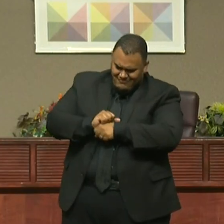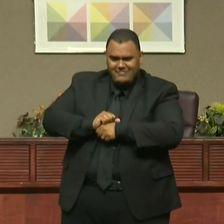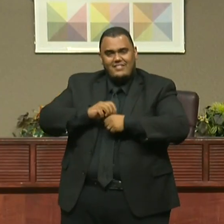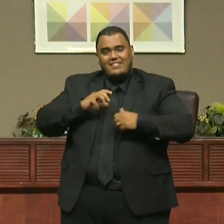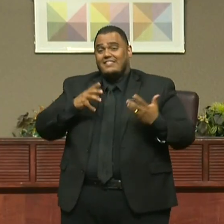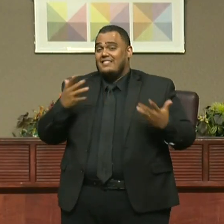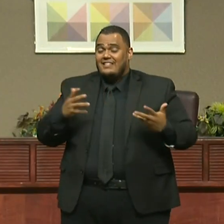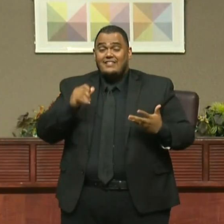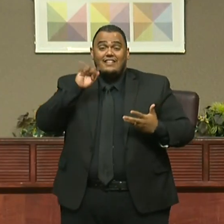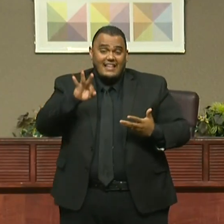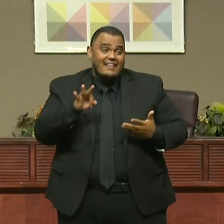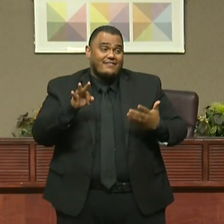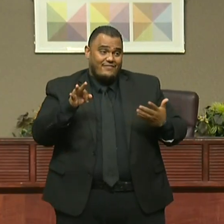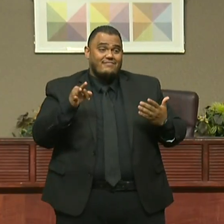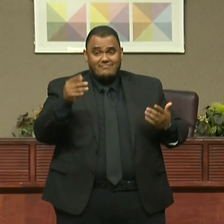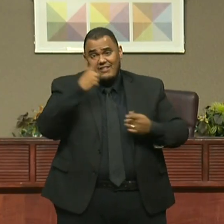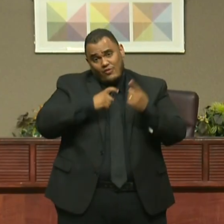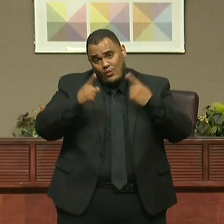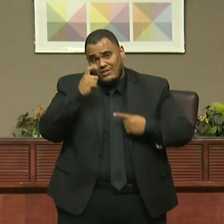have questions,